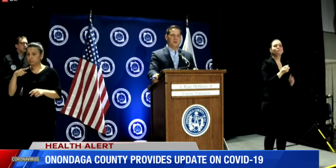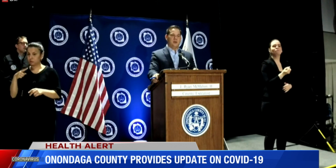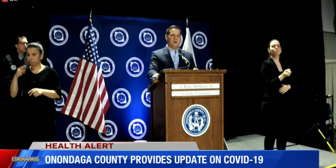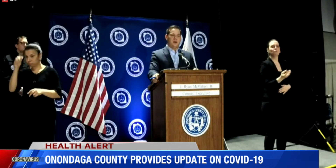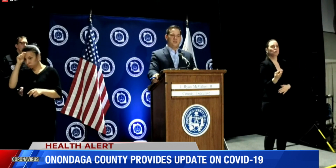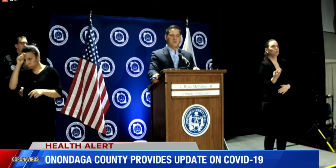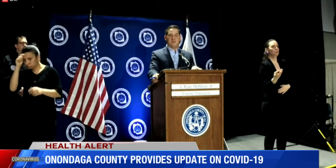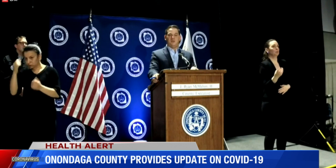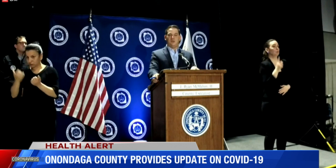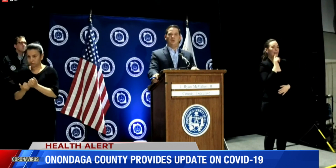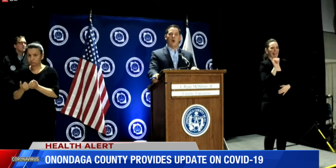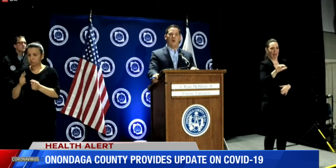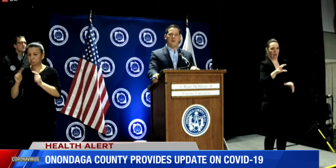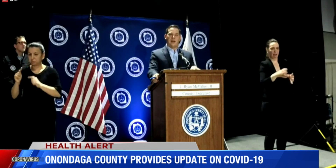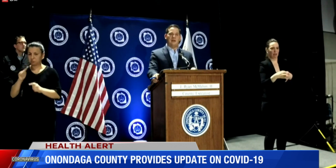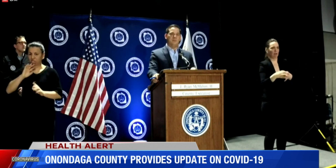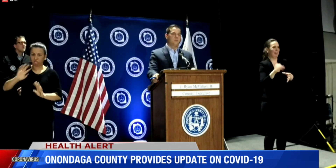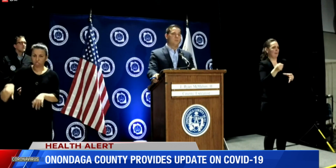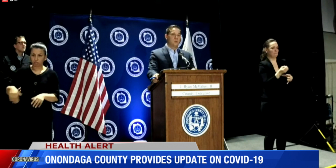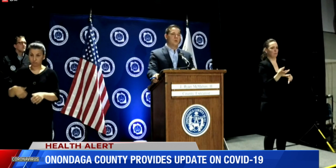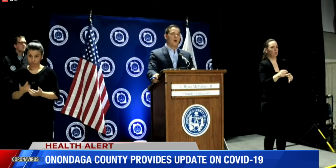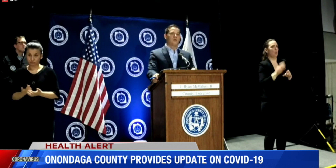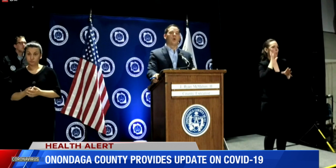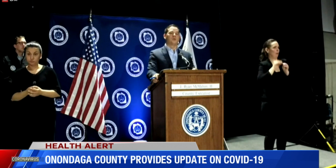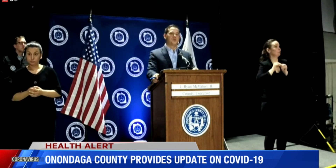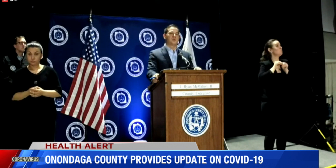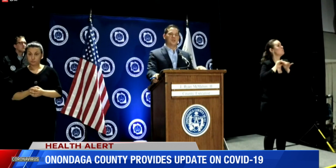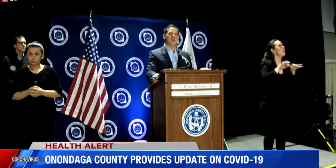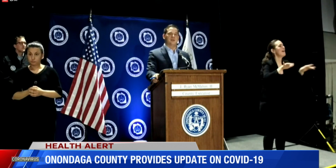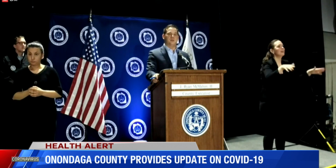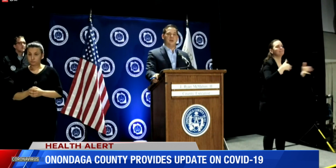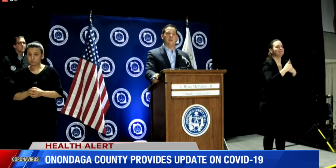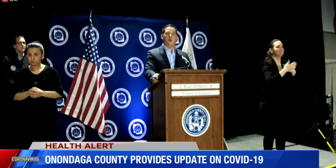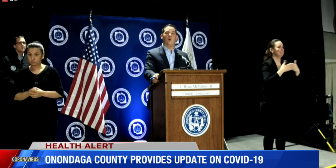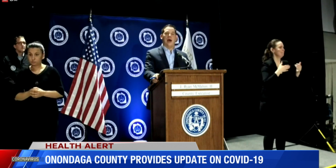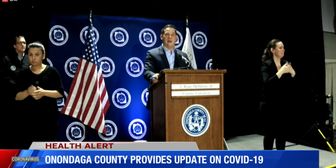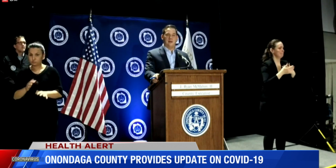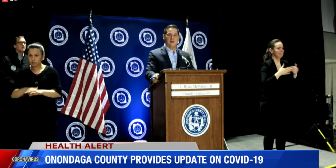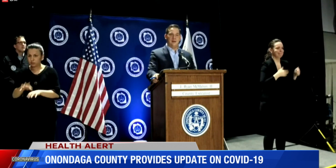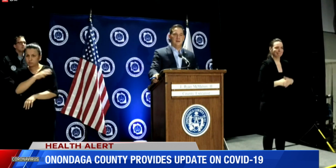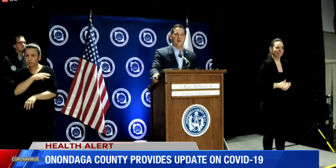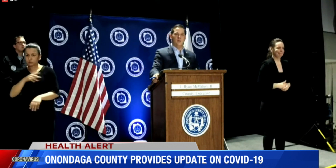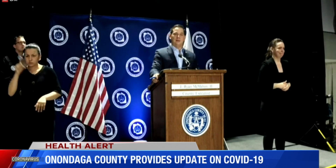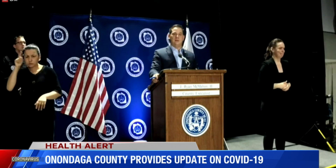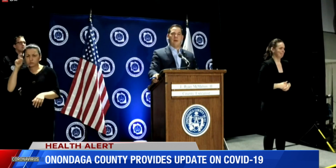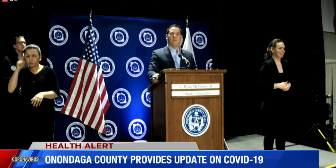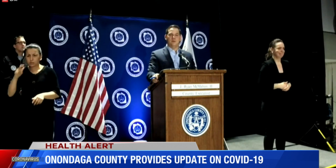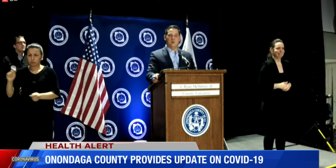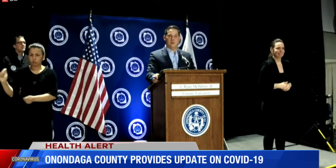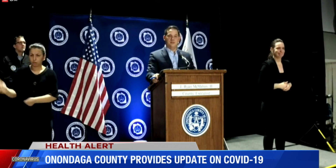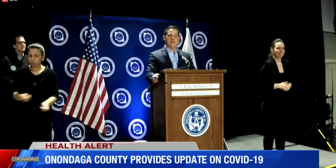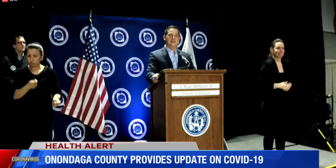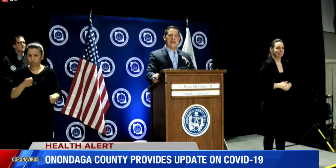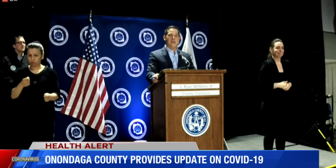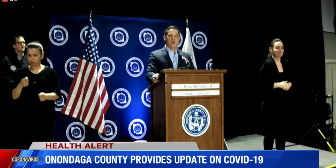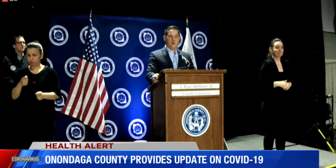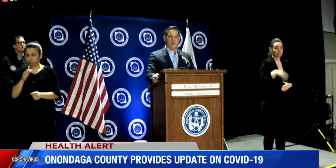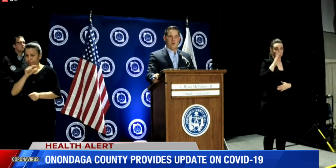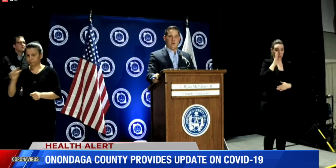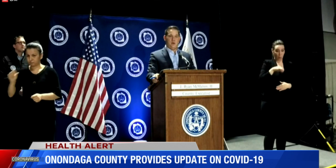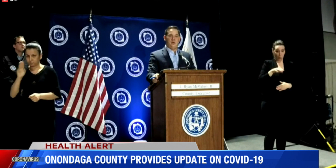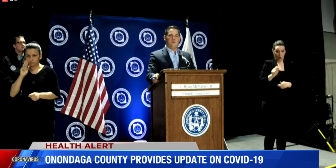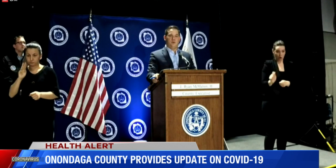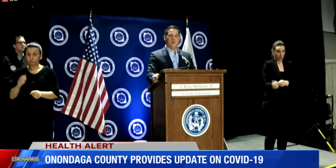to me specific to golf. I had golf courses reaching out to me on the quiet. They don't want their members knowing this, saying thank